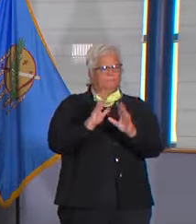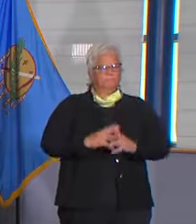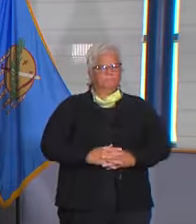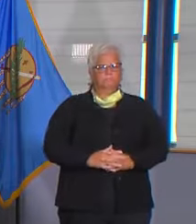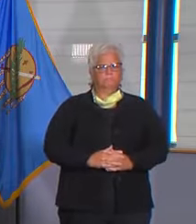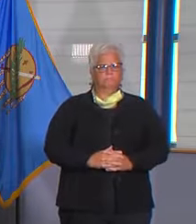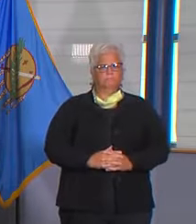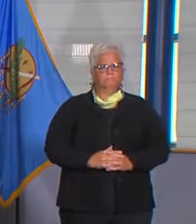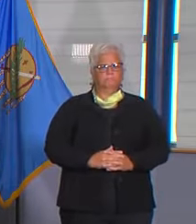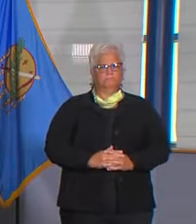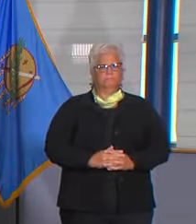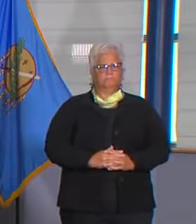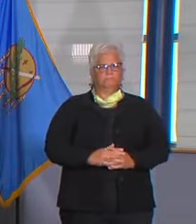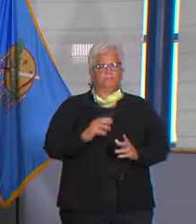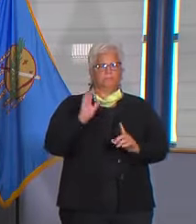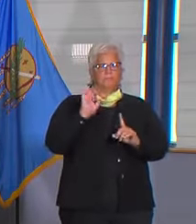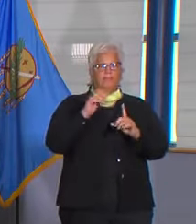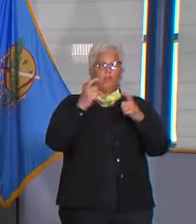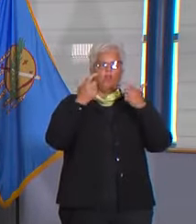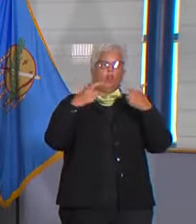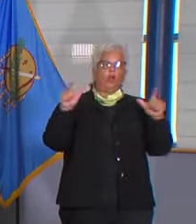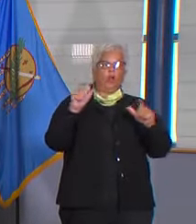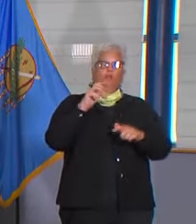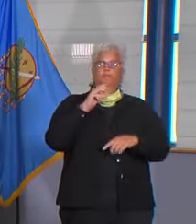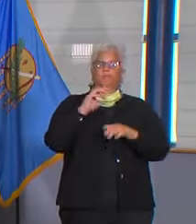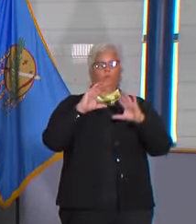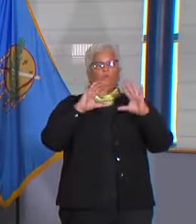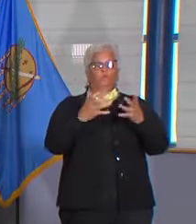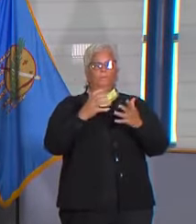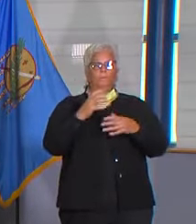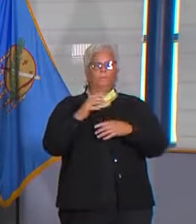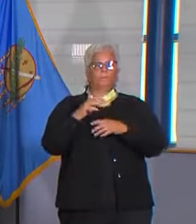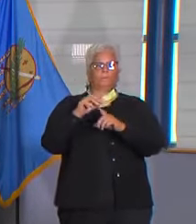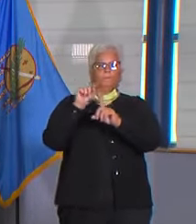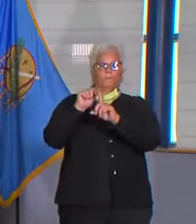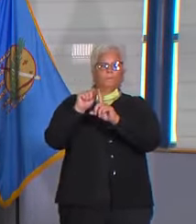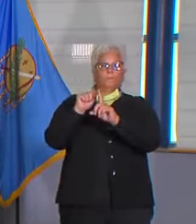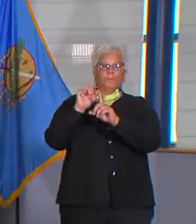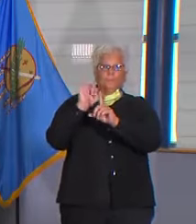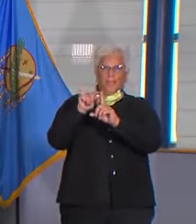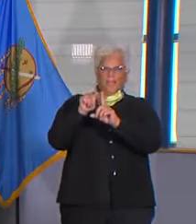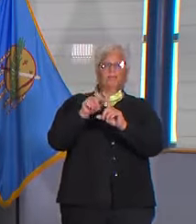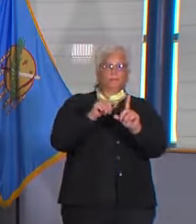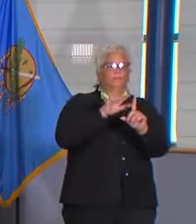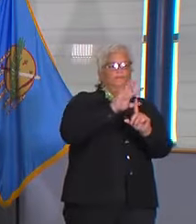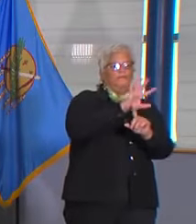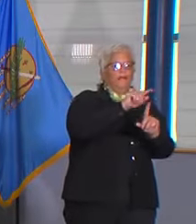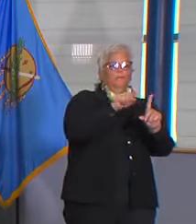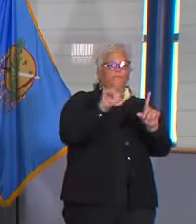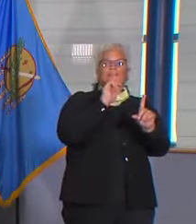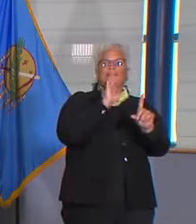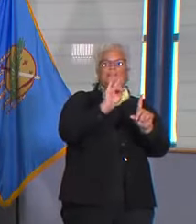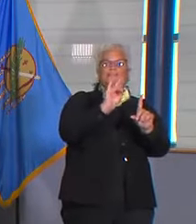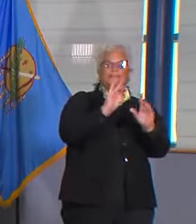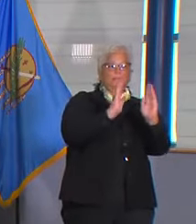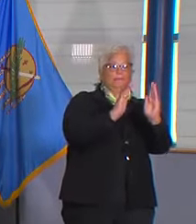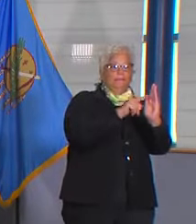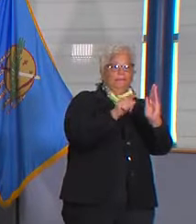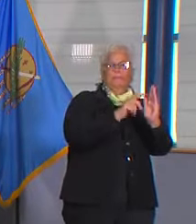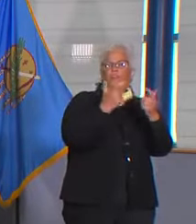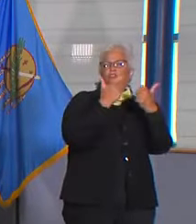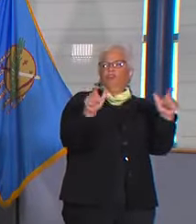cases are within age groups of 5 to 17, with a growth of over 41% in that demographic. The age group with the